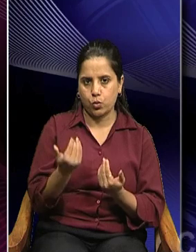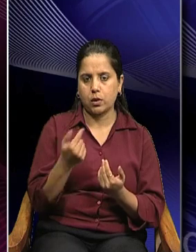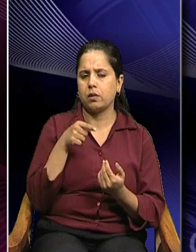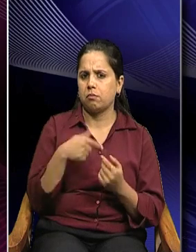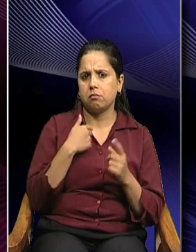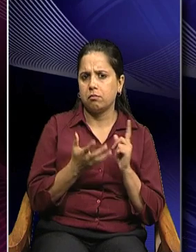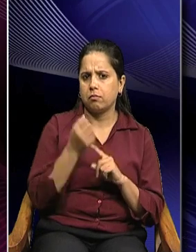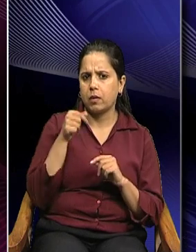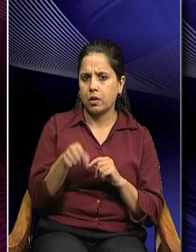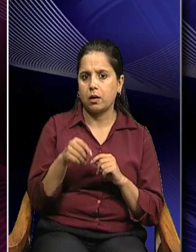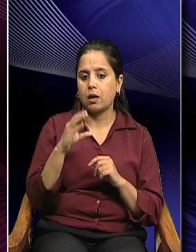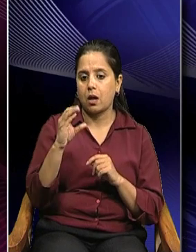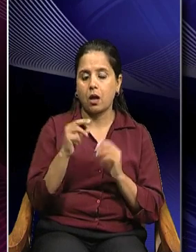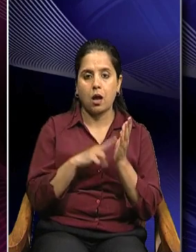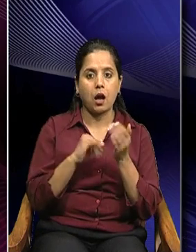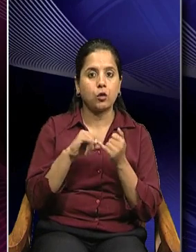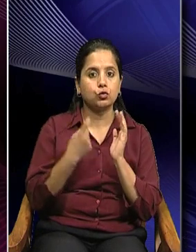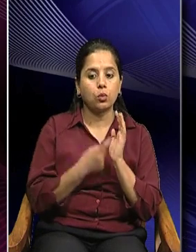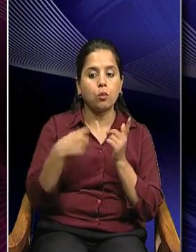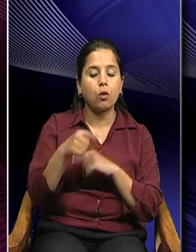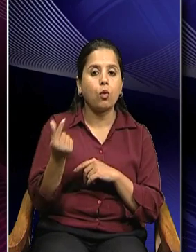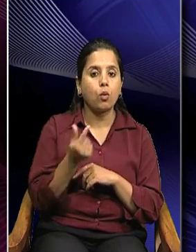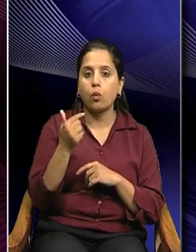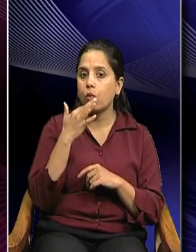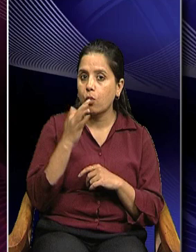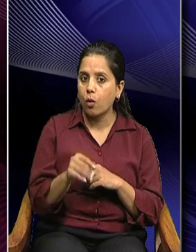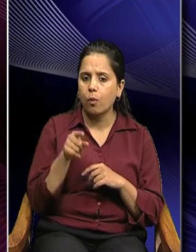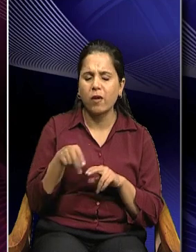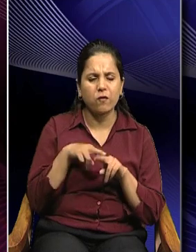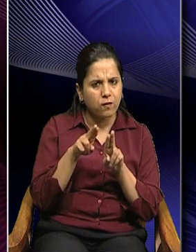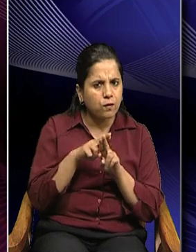this consumer orientation in its complete